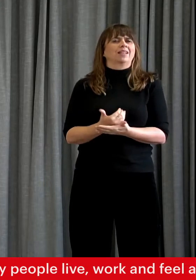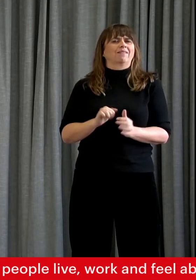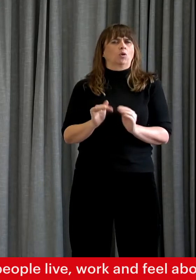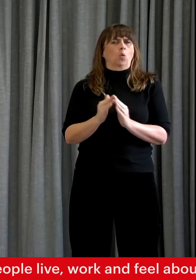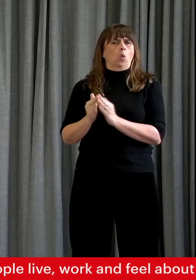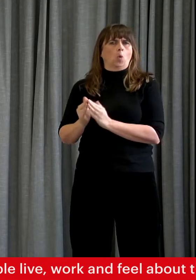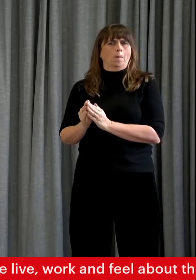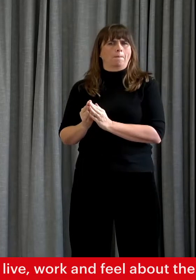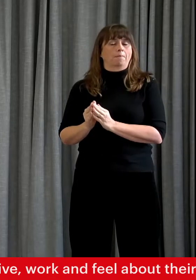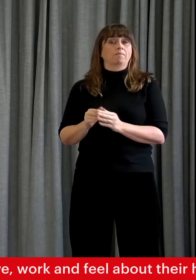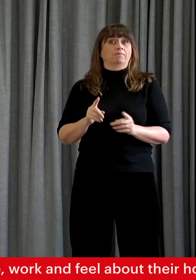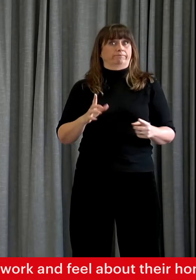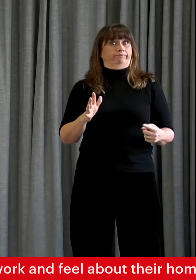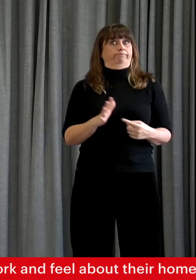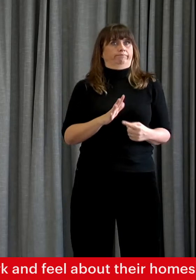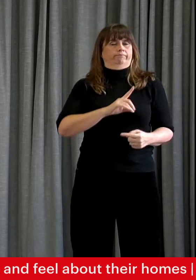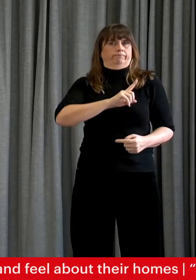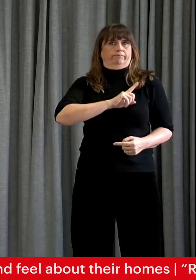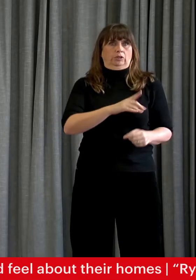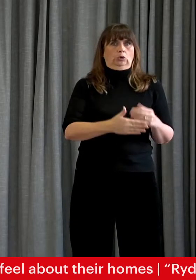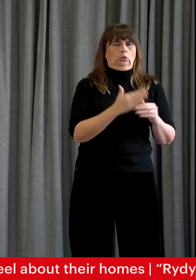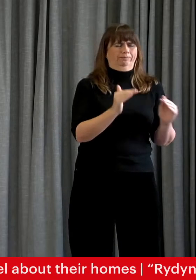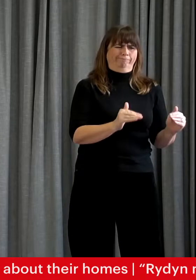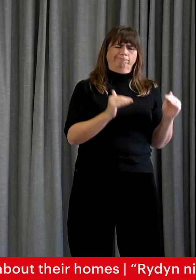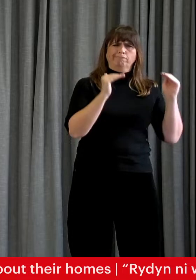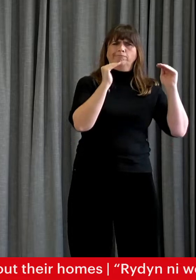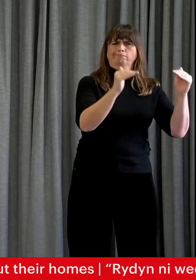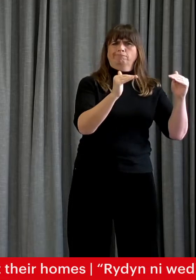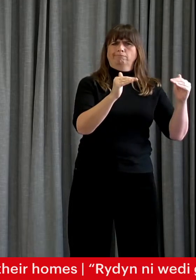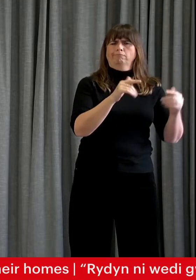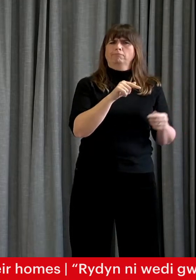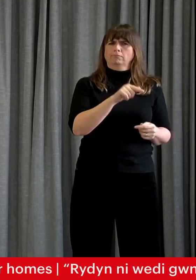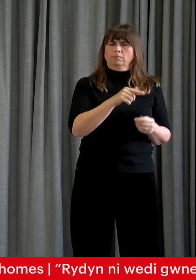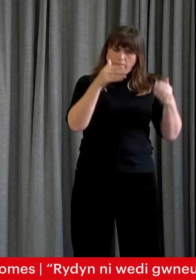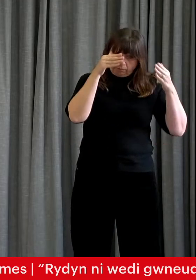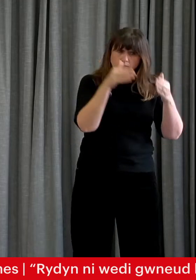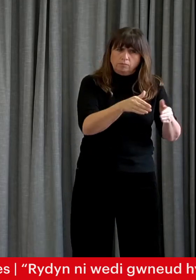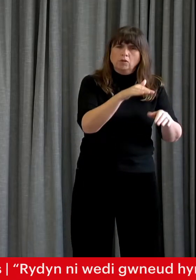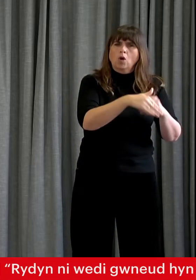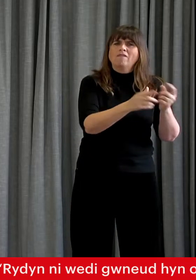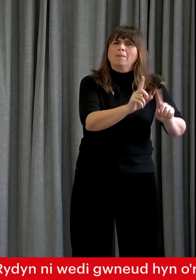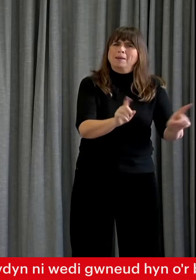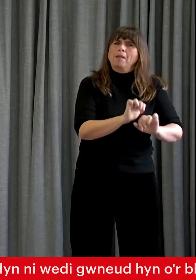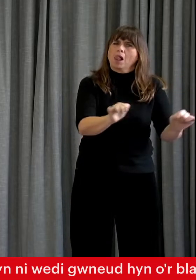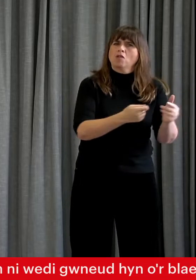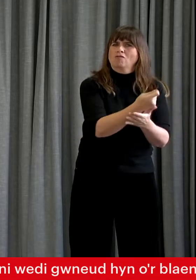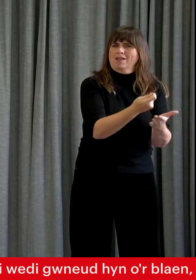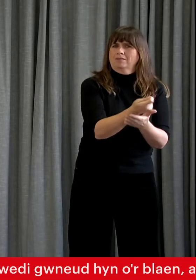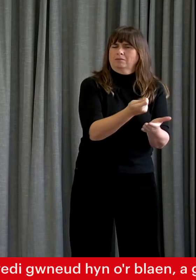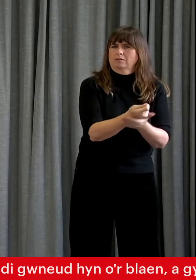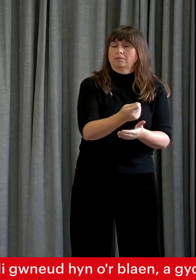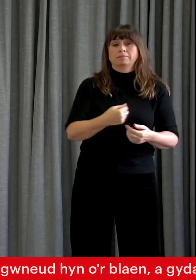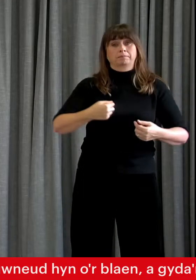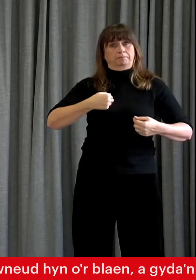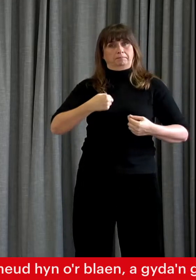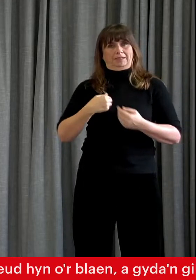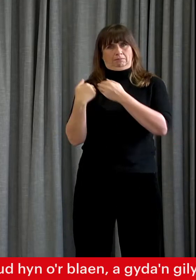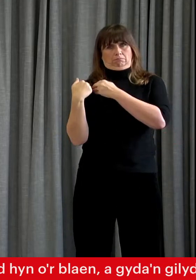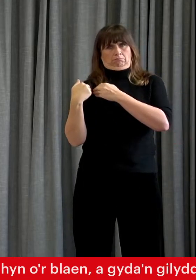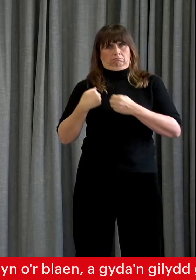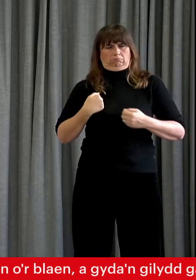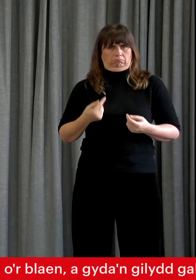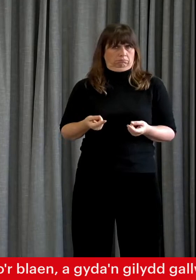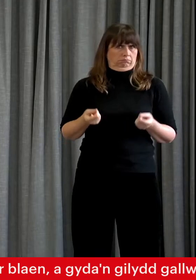higher than ever, which is why this new standard is so firmly focused on tenants. As the Minister for Climate Change, it will come